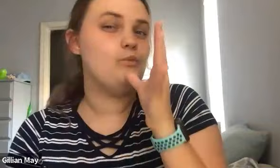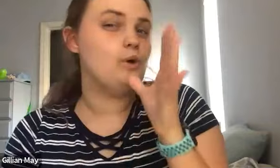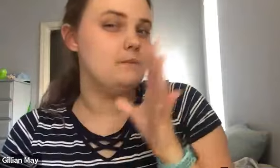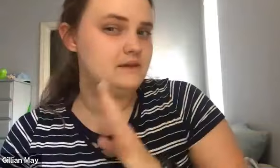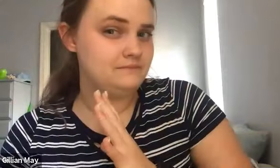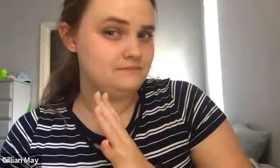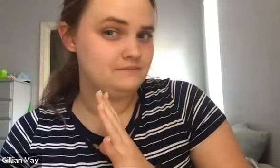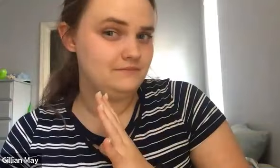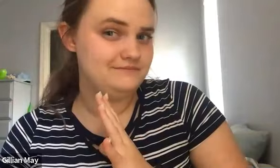Woman.